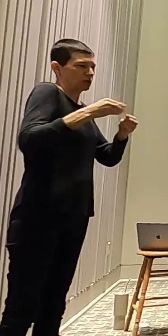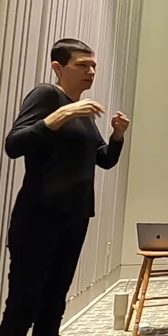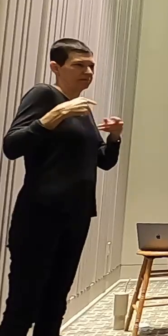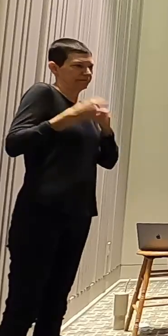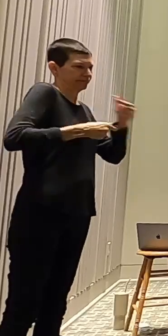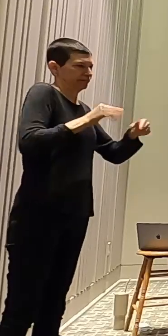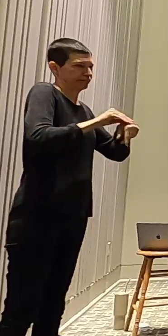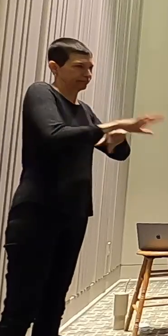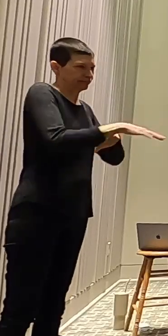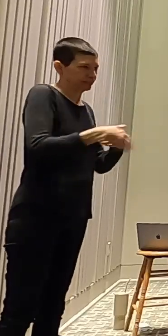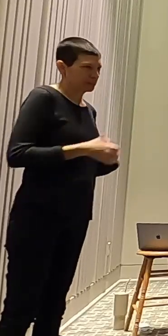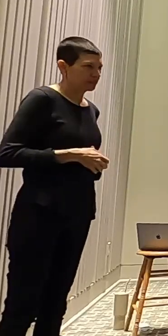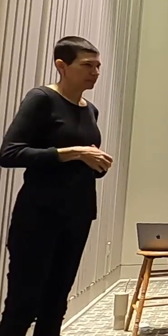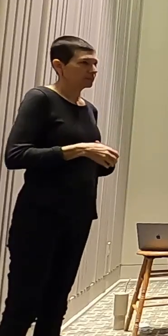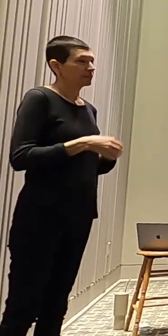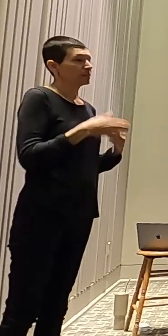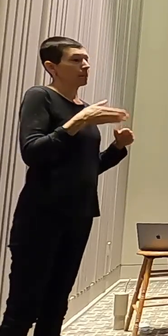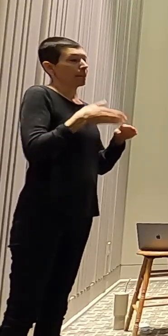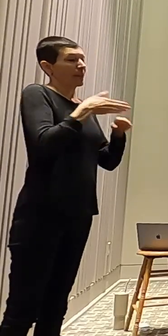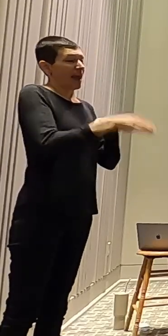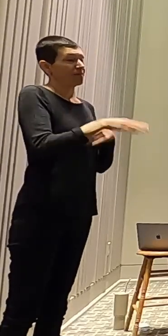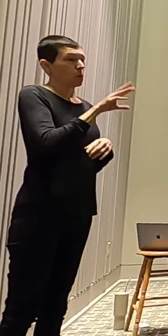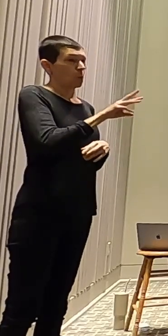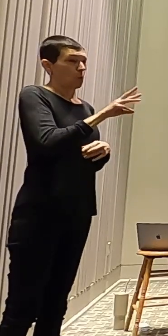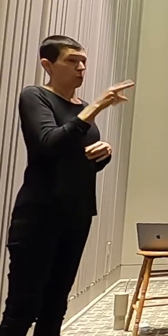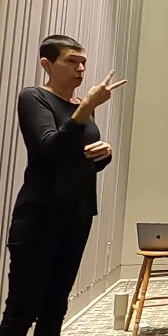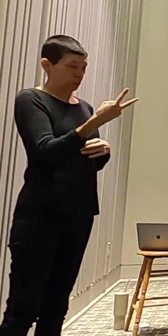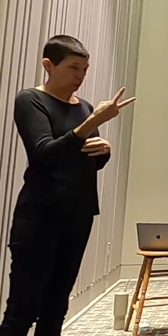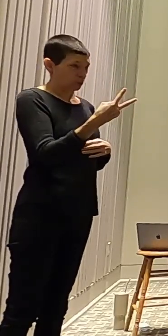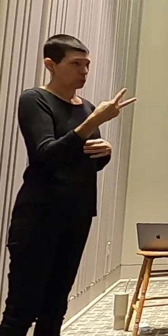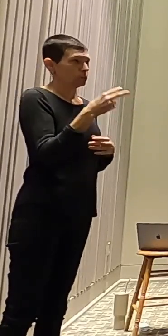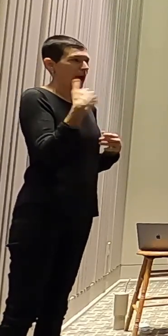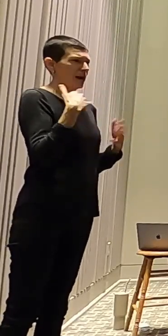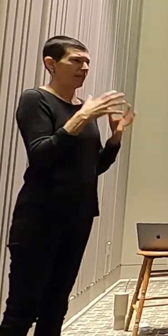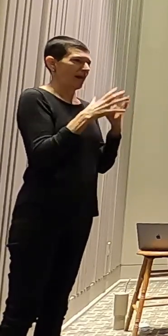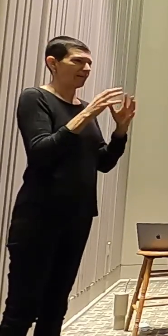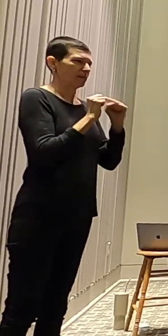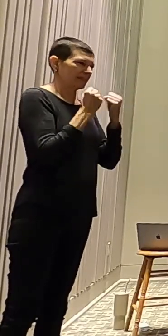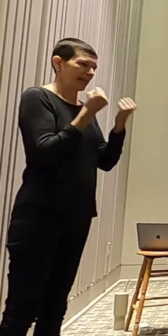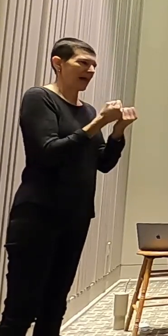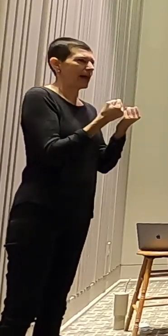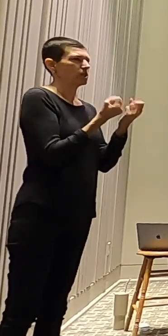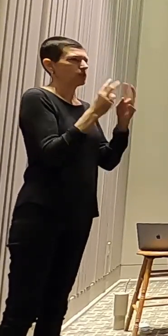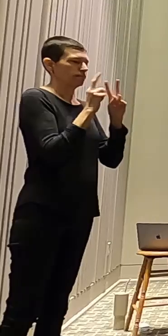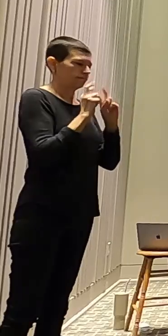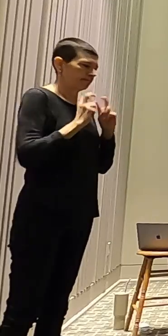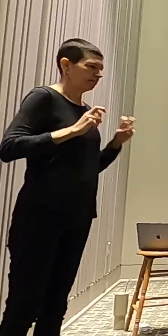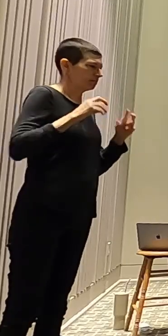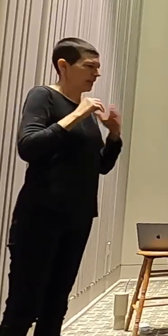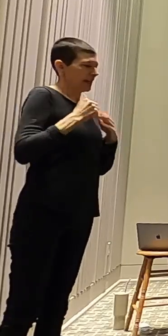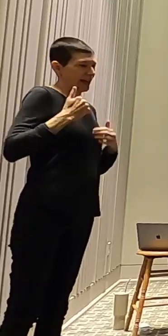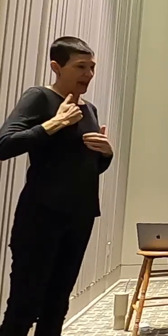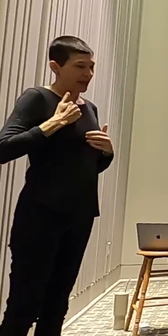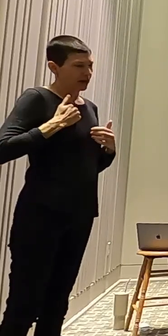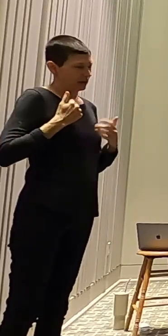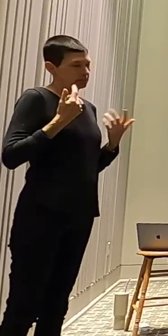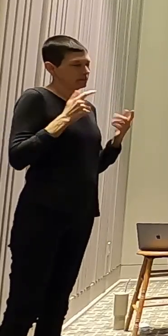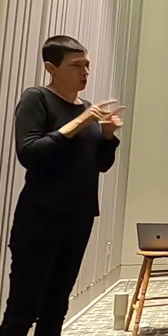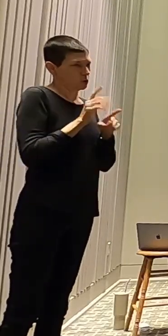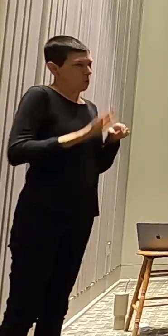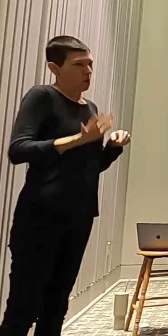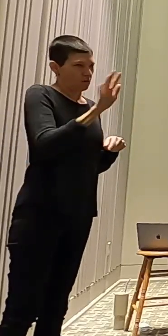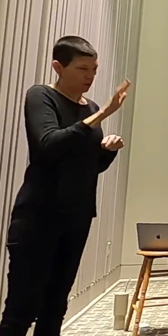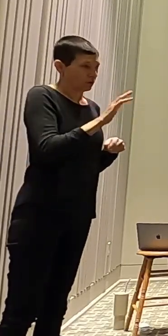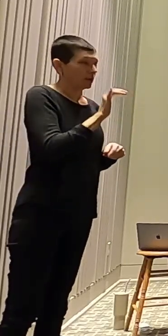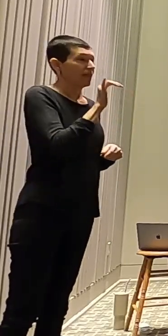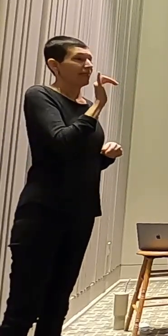intergenerationally. So the period following World War II involved a lot of societal introspection in Canada, as well as all over. And